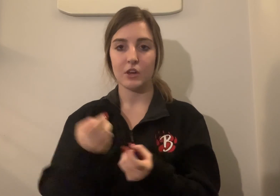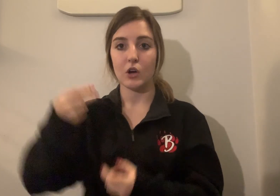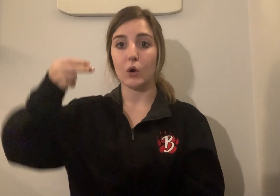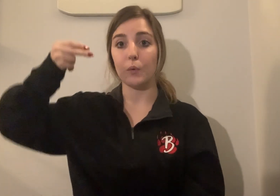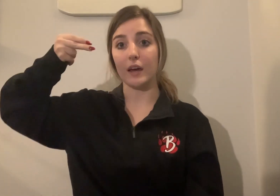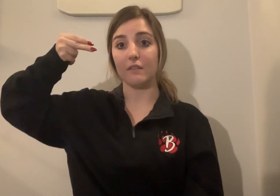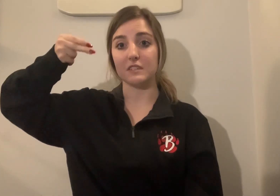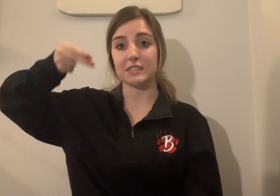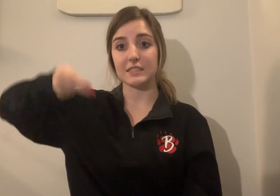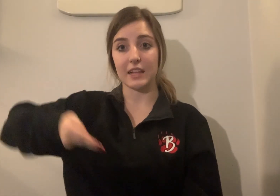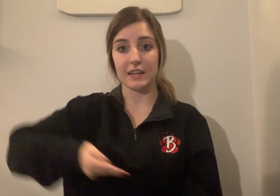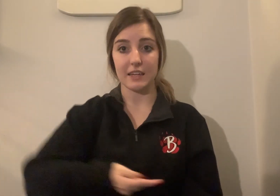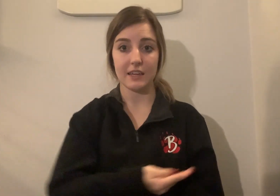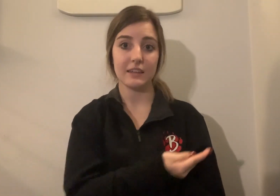We have sledding.